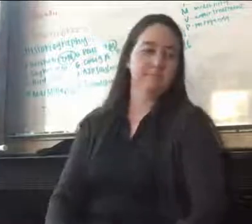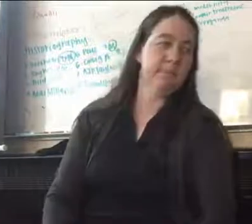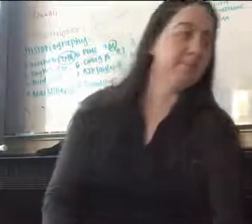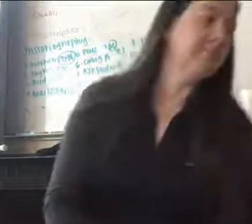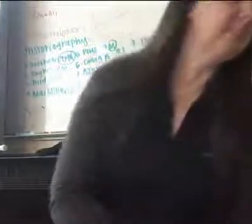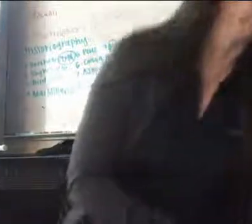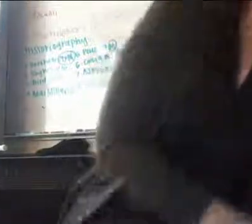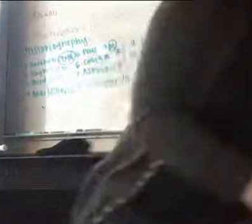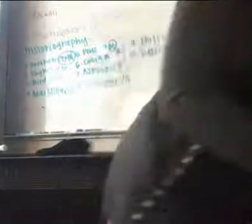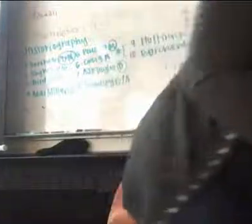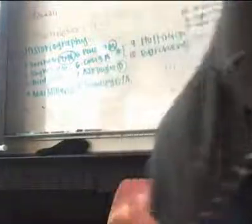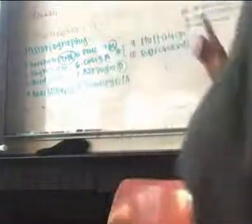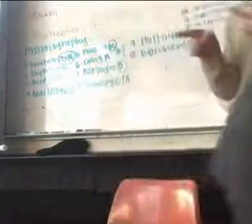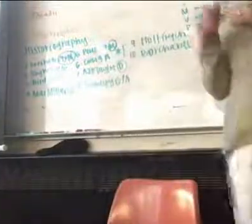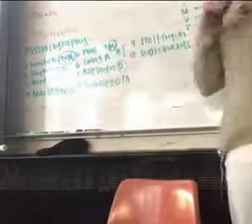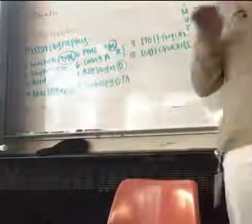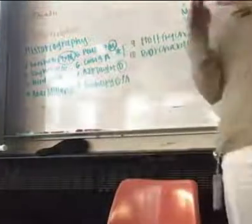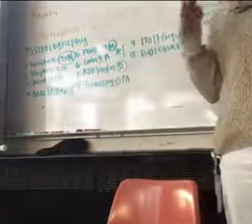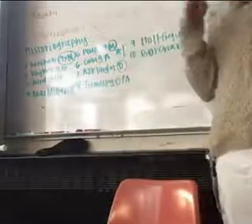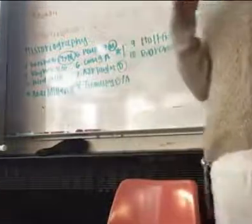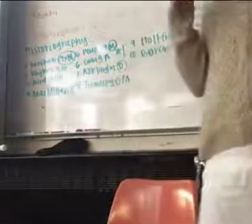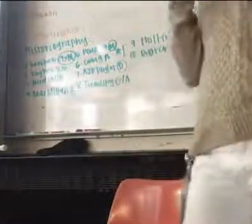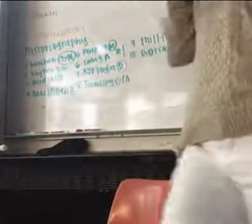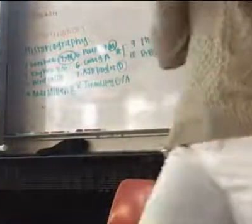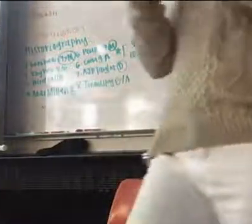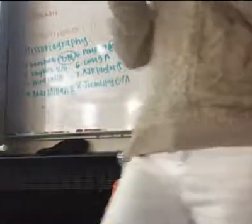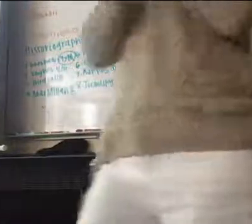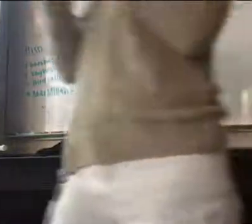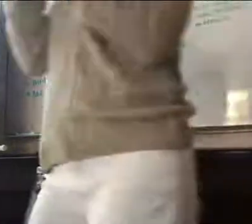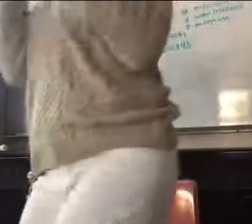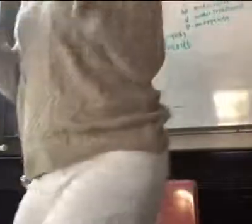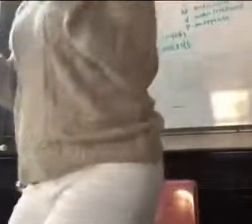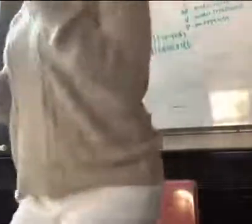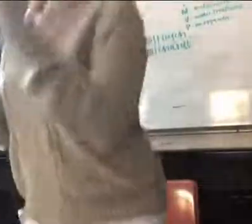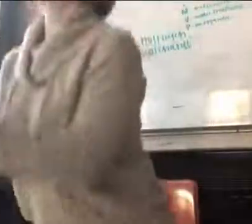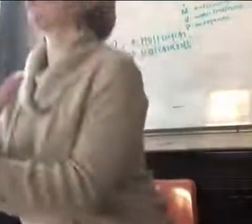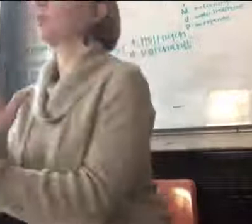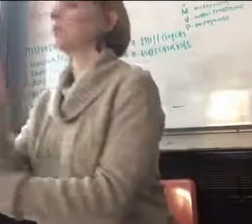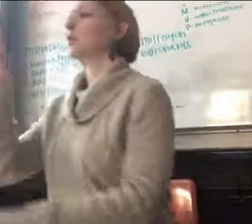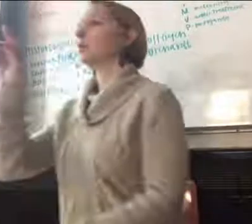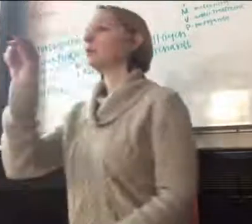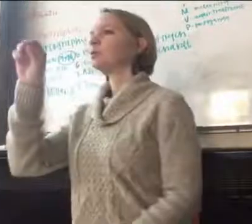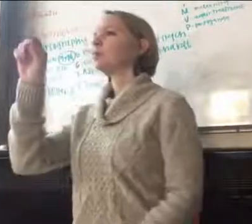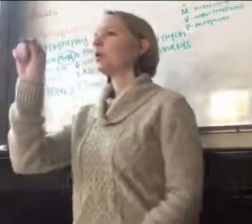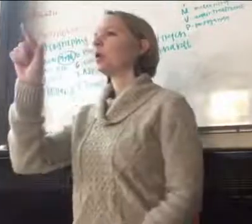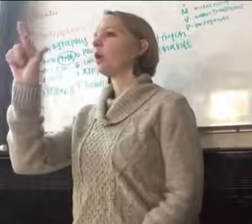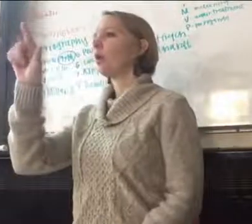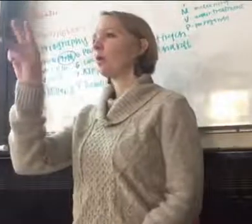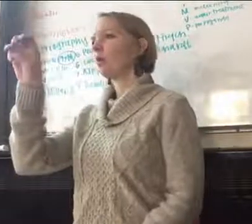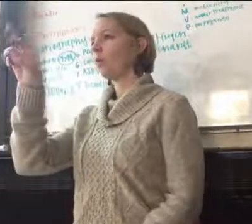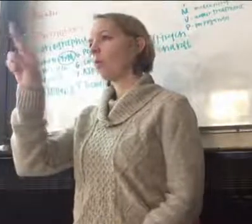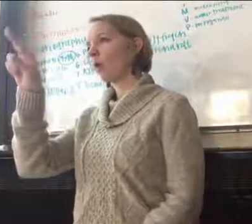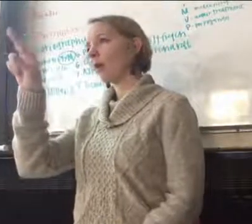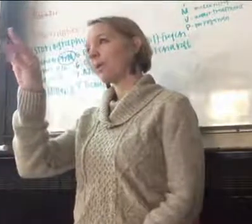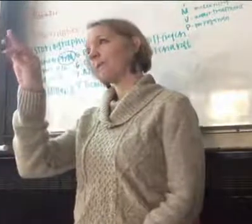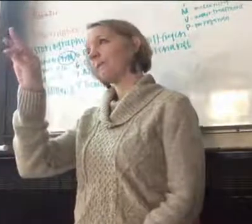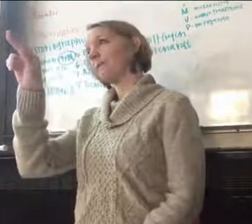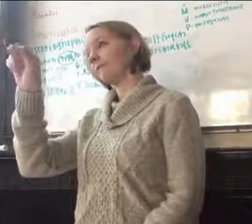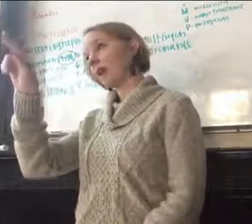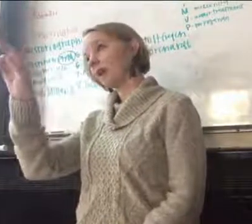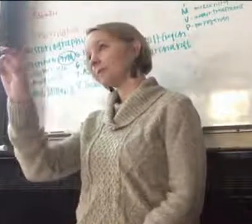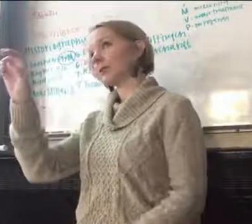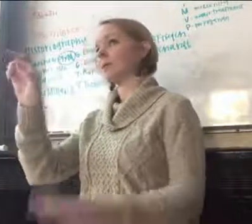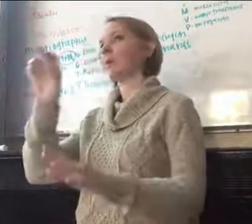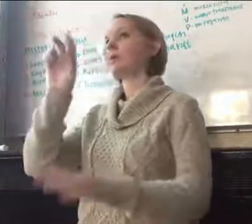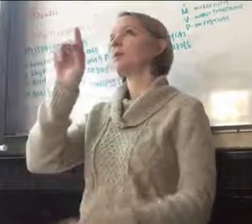a period that's known as total warfare. And if you will highlight total warfare, or total war, excuse